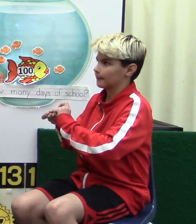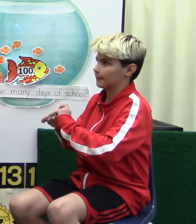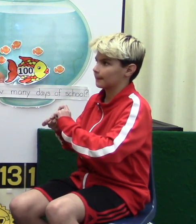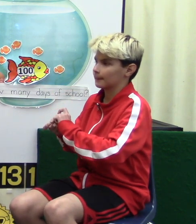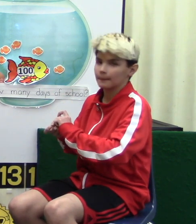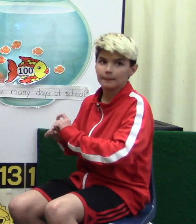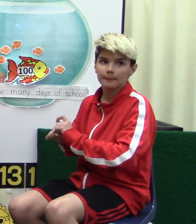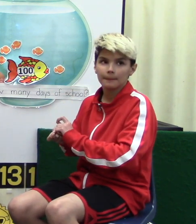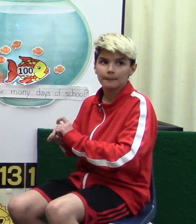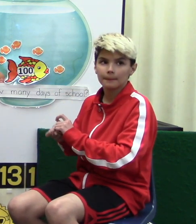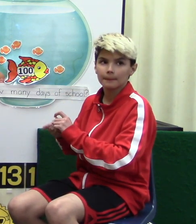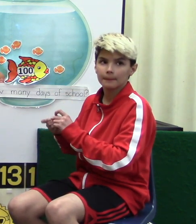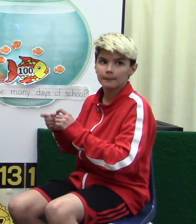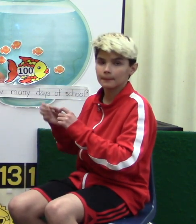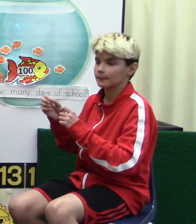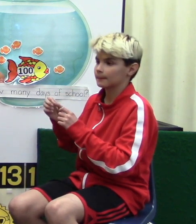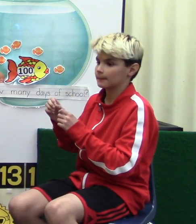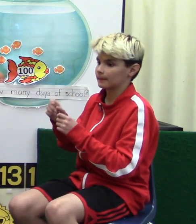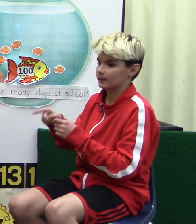How has education changed since you were a kid?